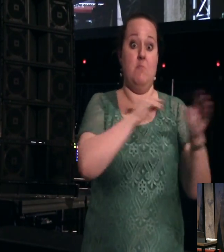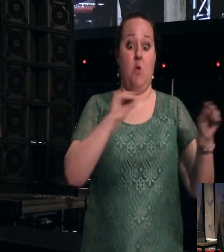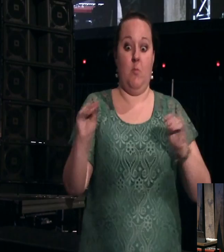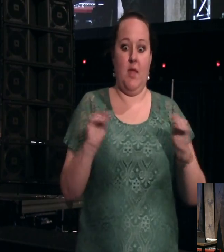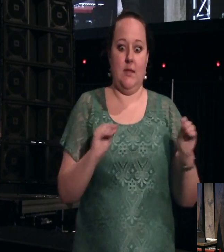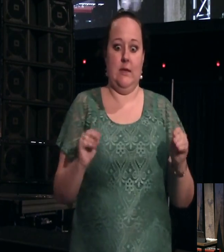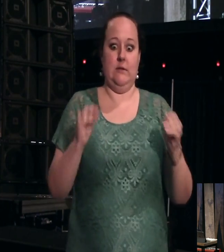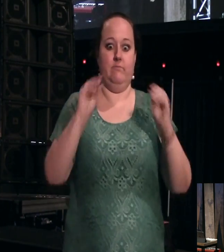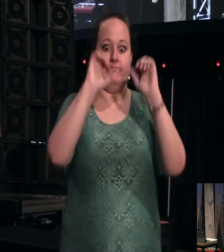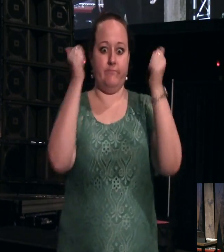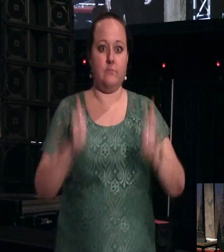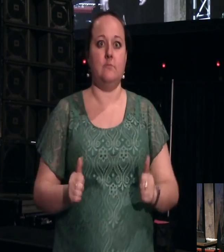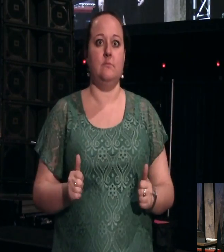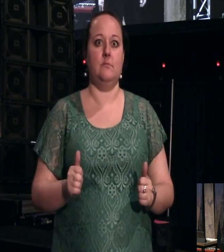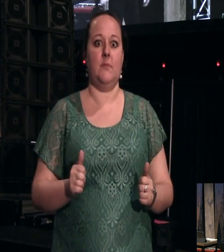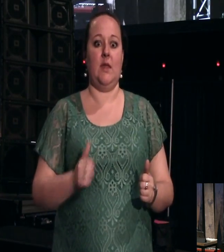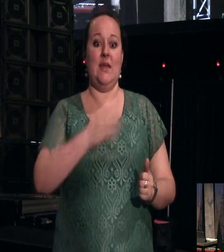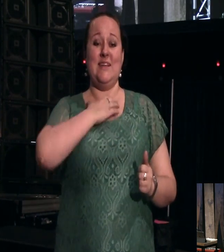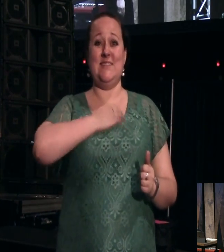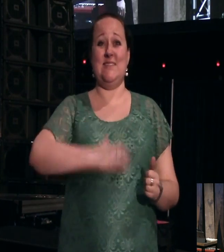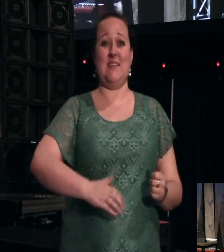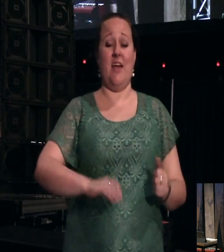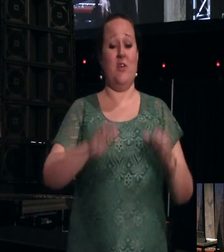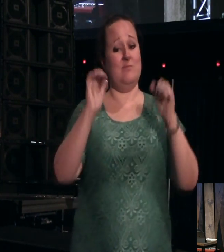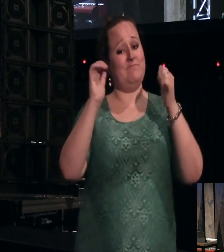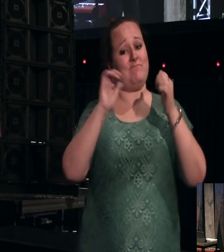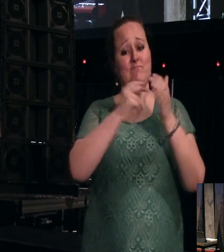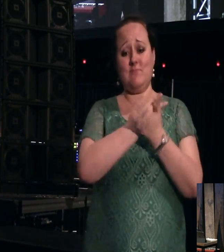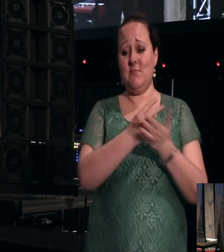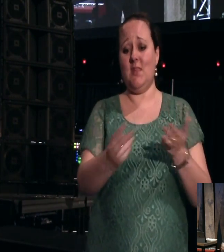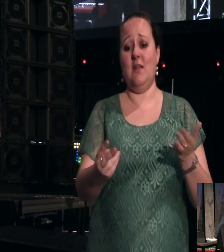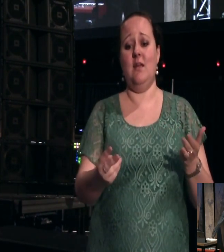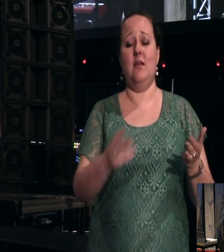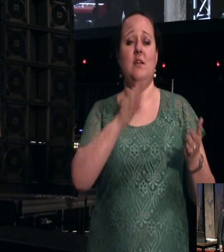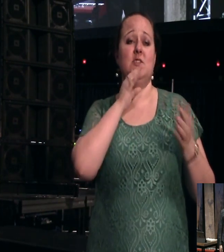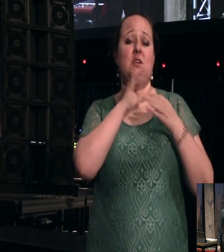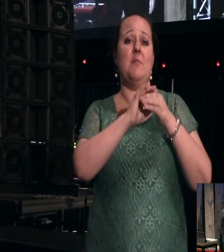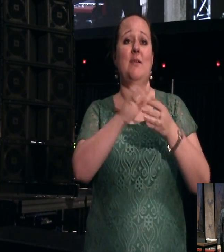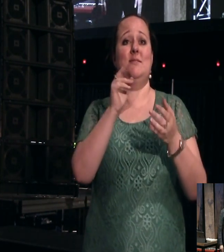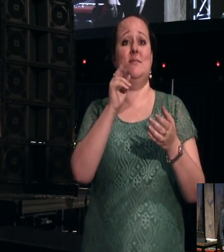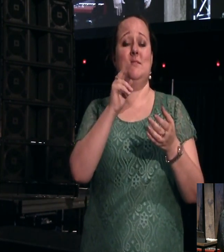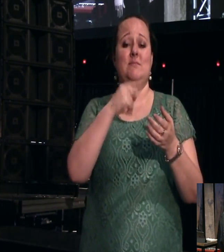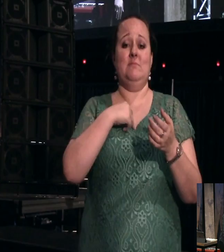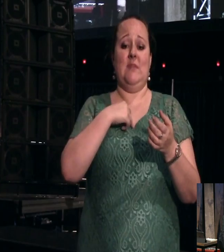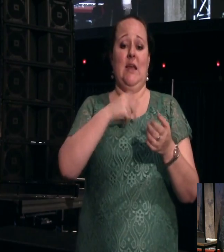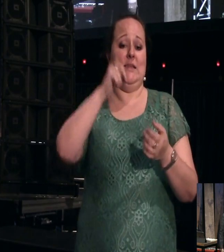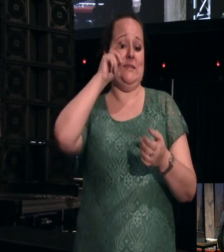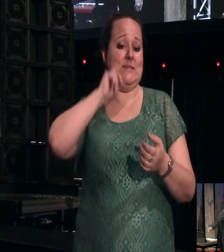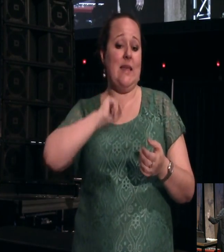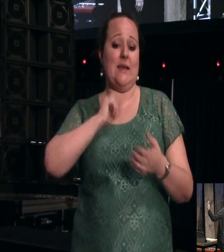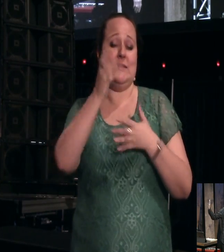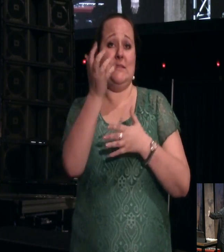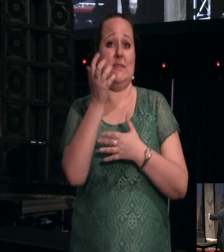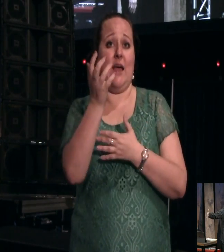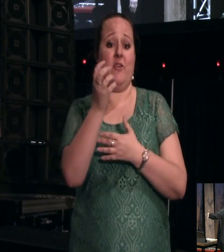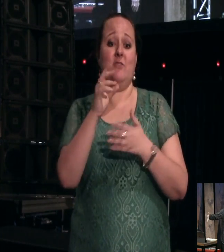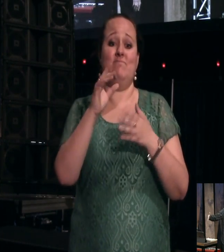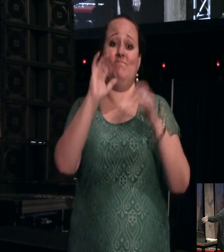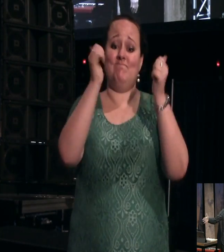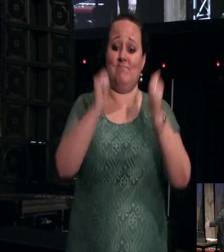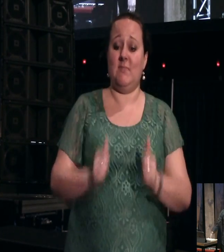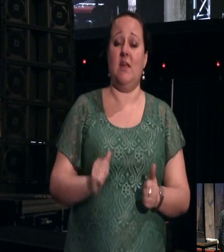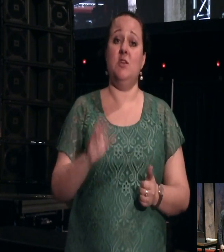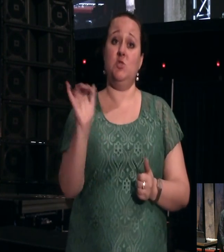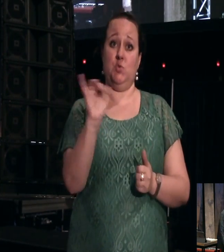You lose energy and mobility, and desire fails. This is even talking about sexual